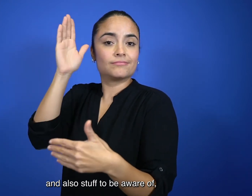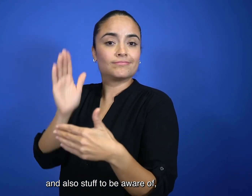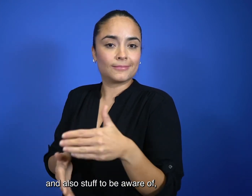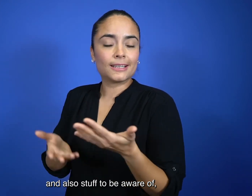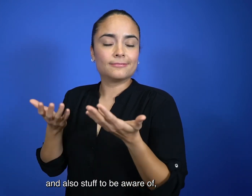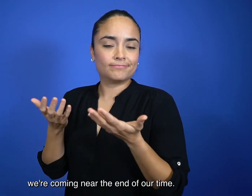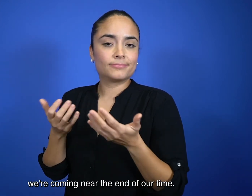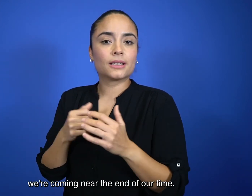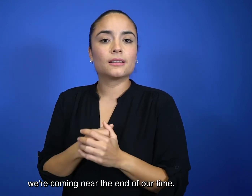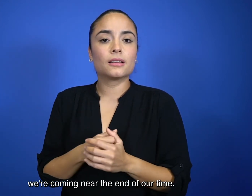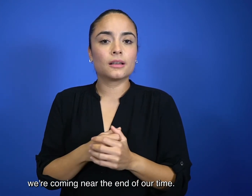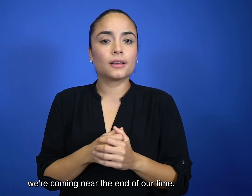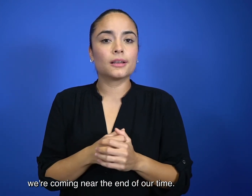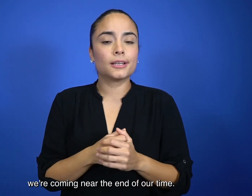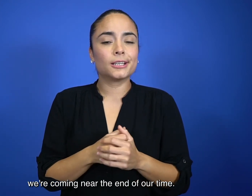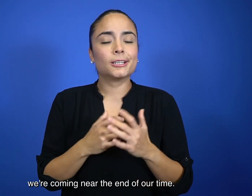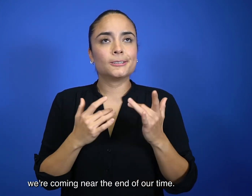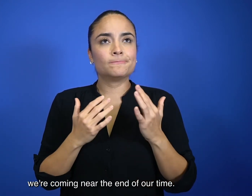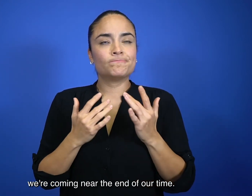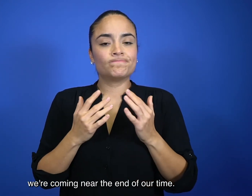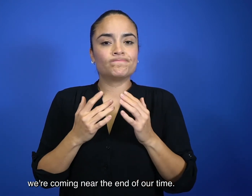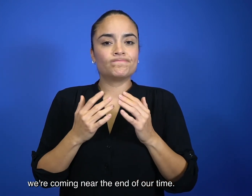we're coming near our time.